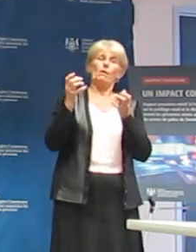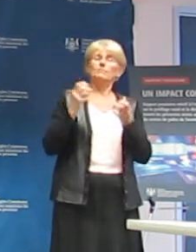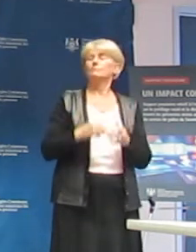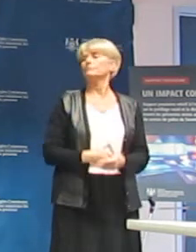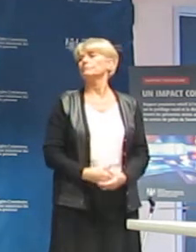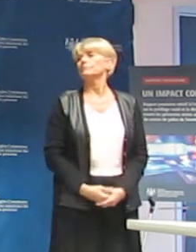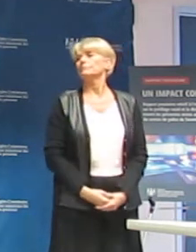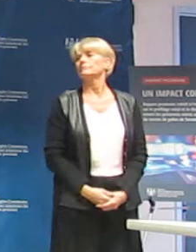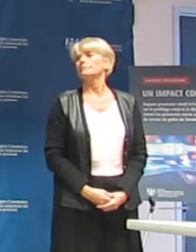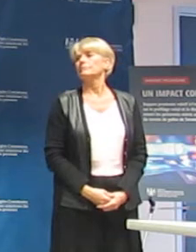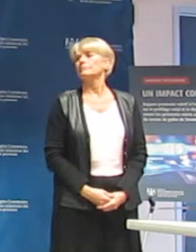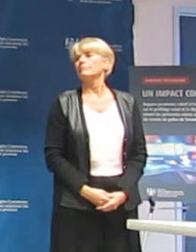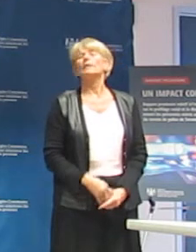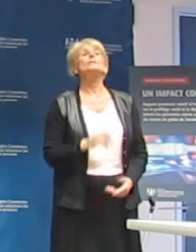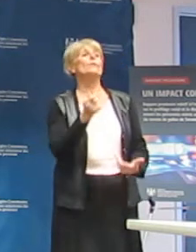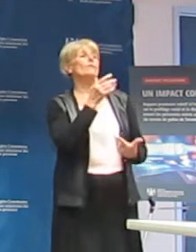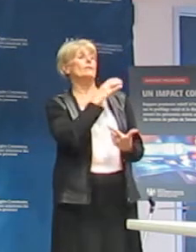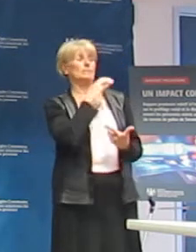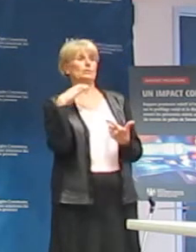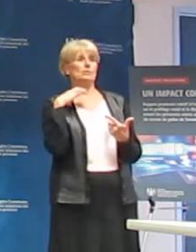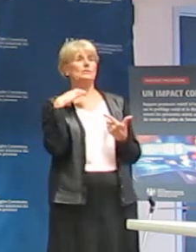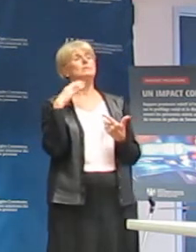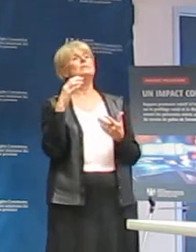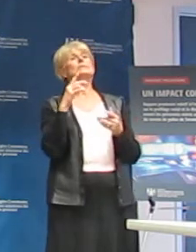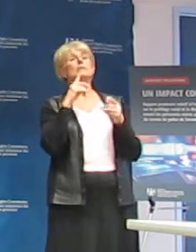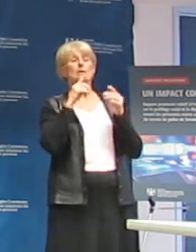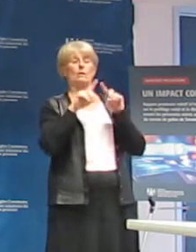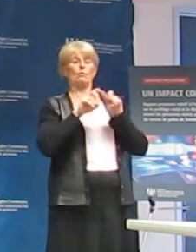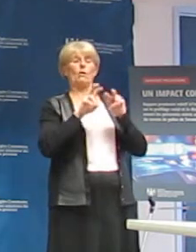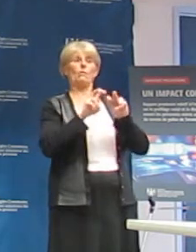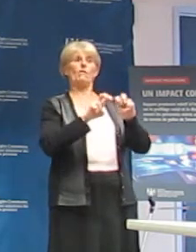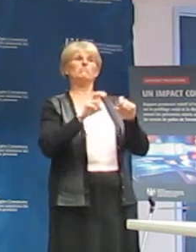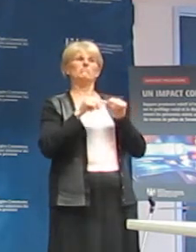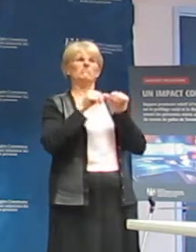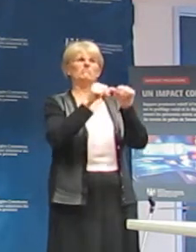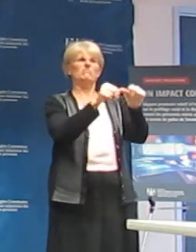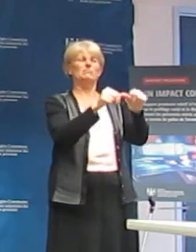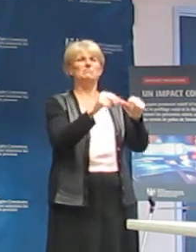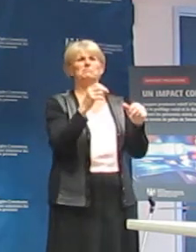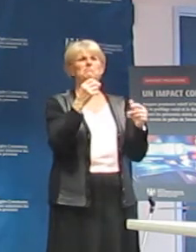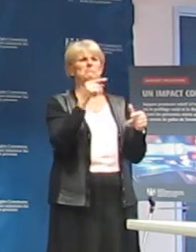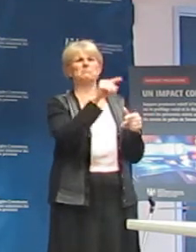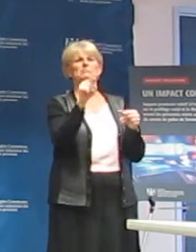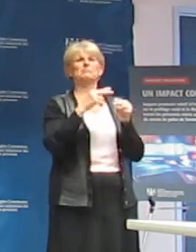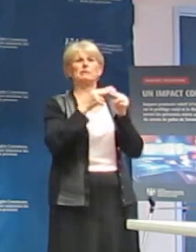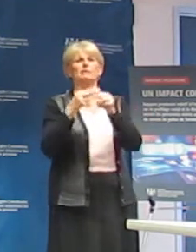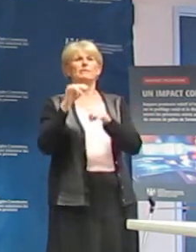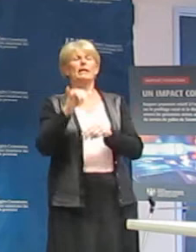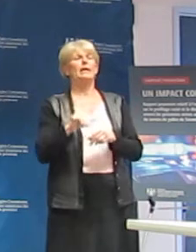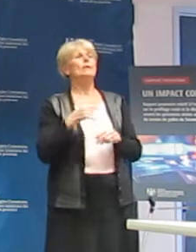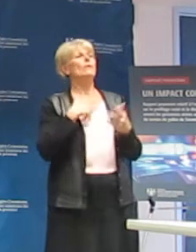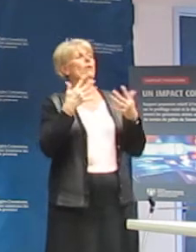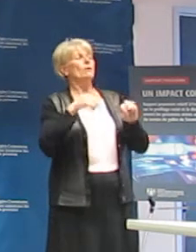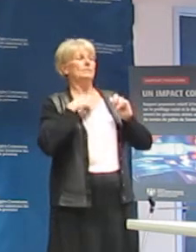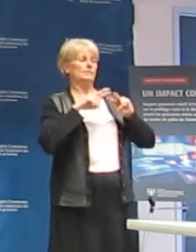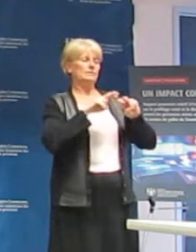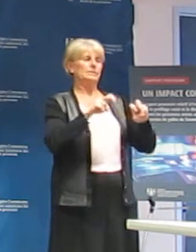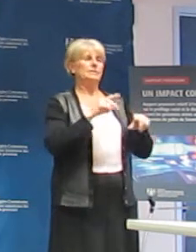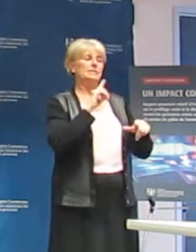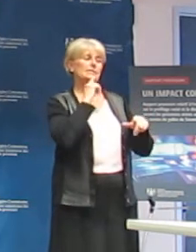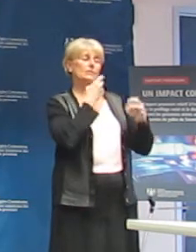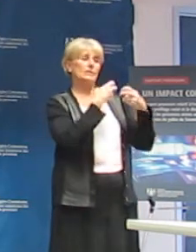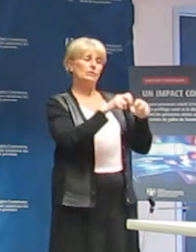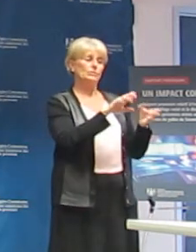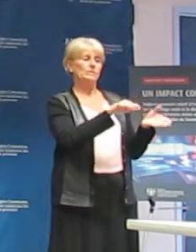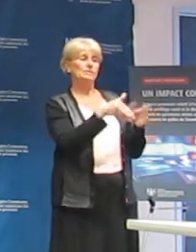time. So the Commission's inquiry is ongoing. As mentioned by a number of the speakers, we've looked at serious